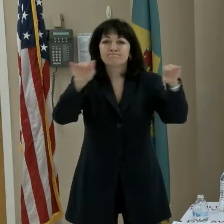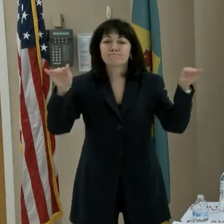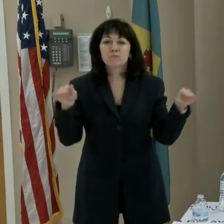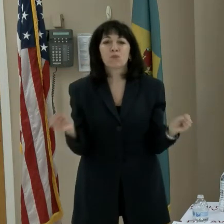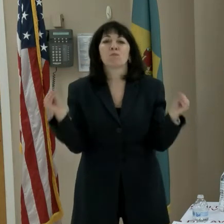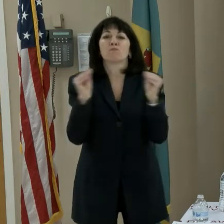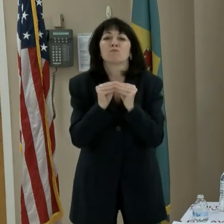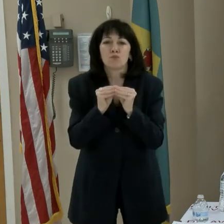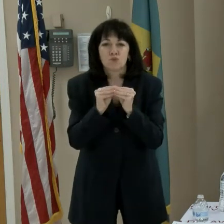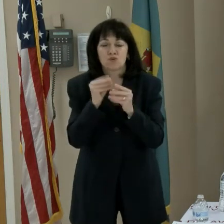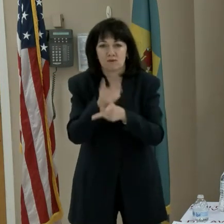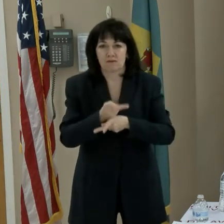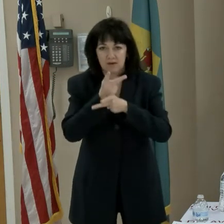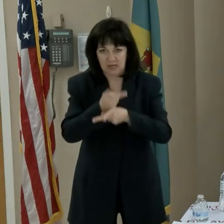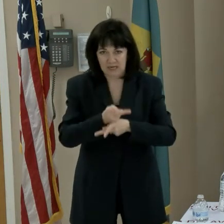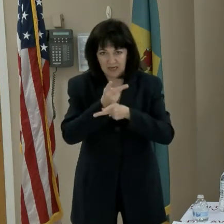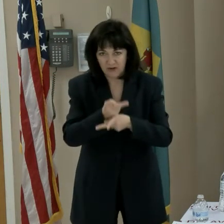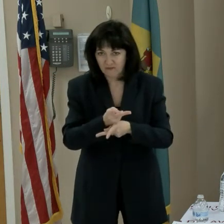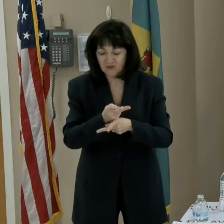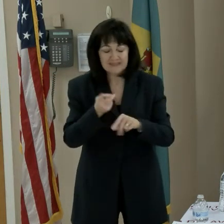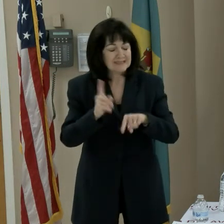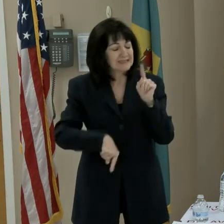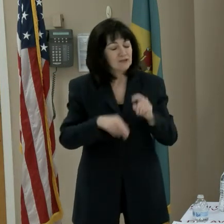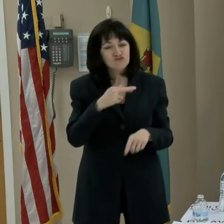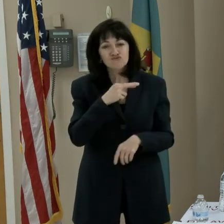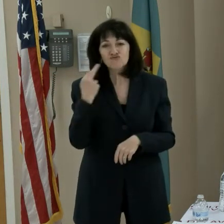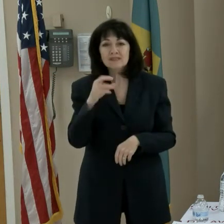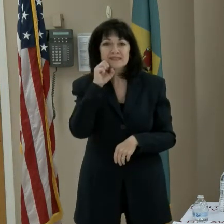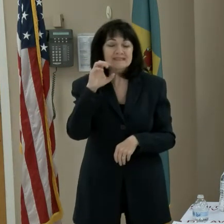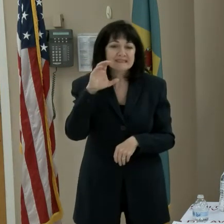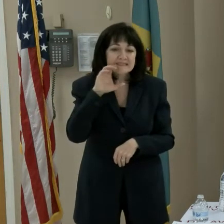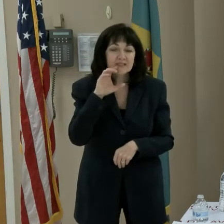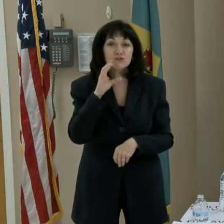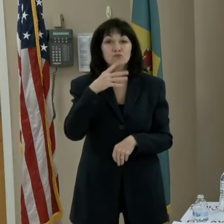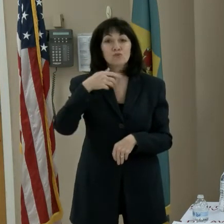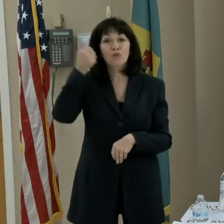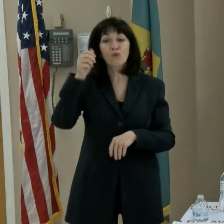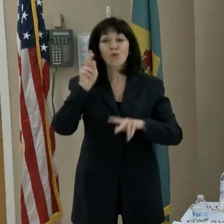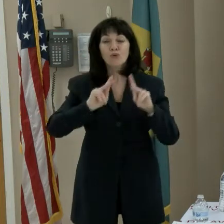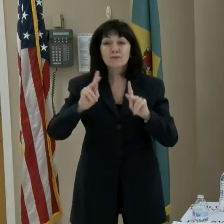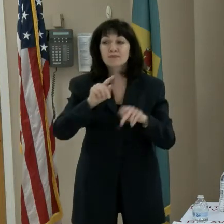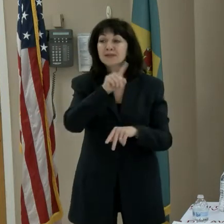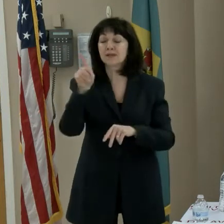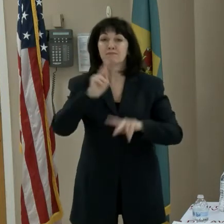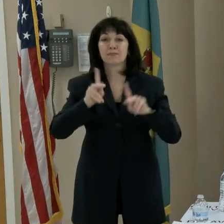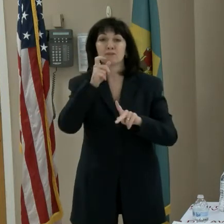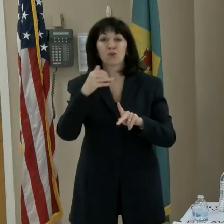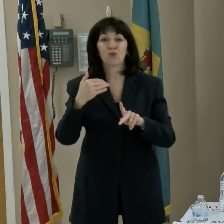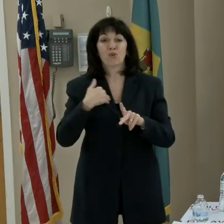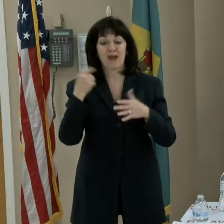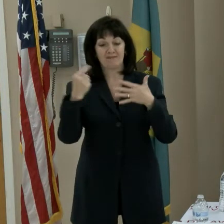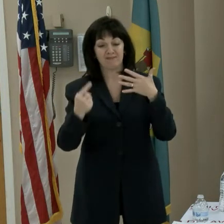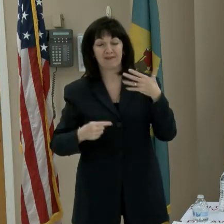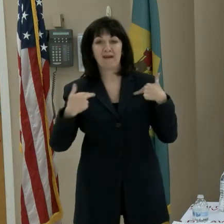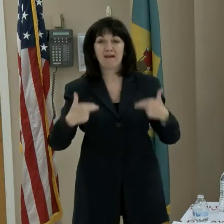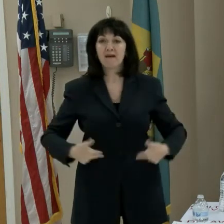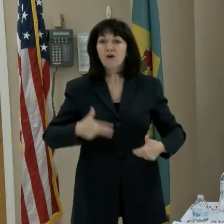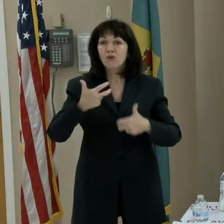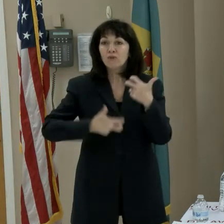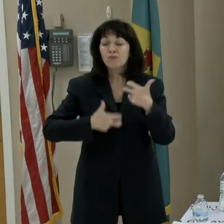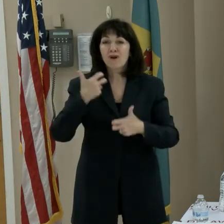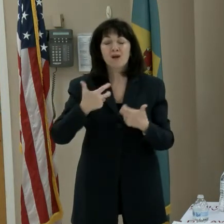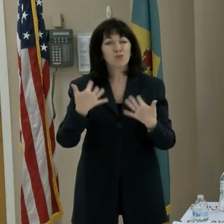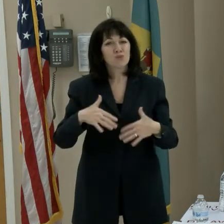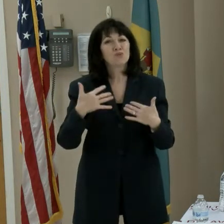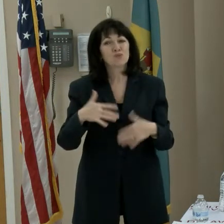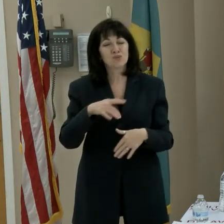infecting the most vulnerable populations, including seniors and people with chronic underlying health conditions. Here's